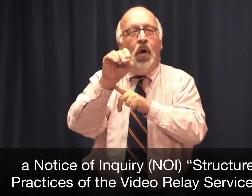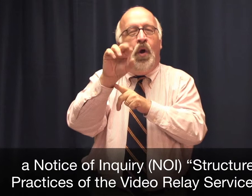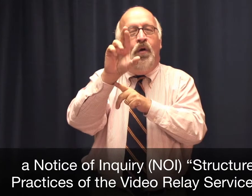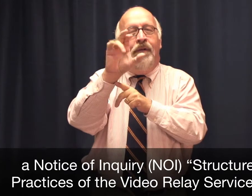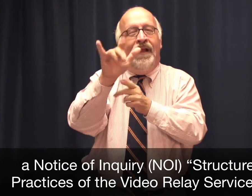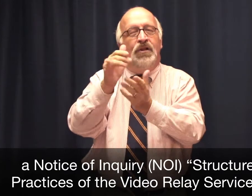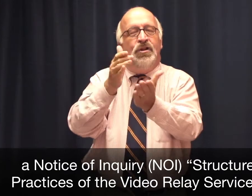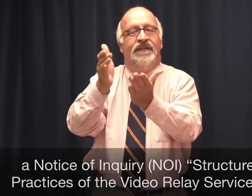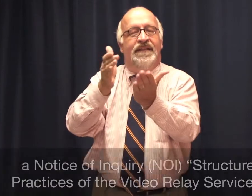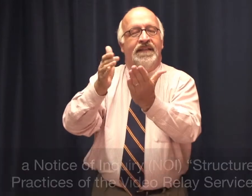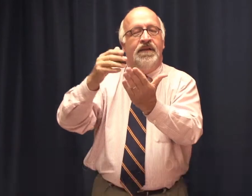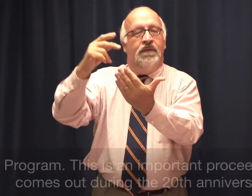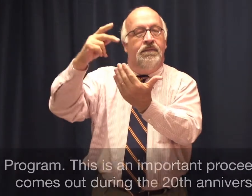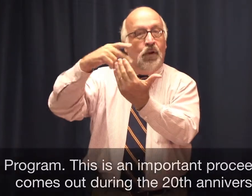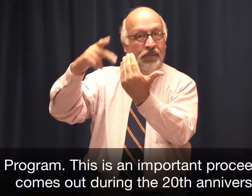VRS, program.